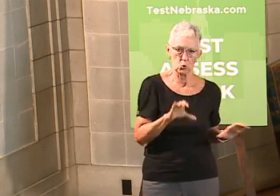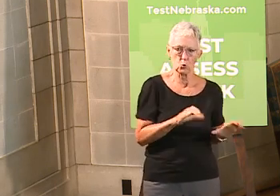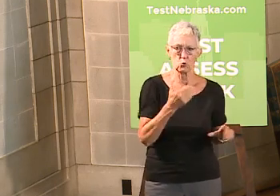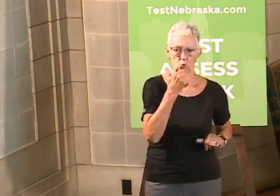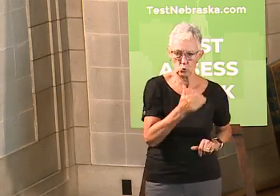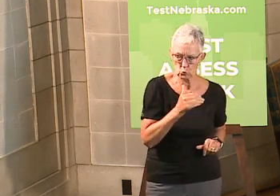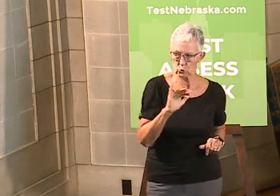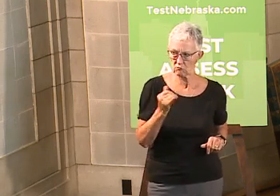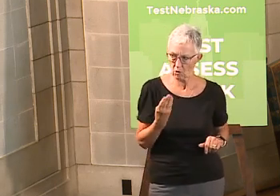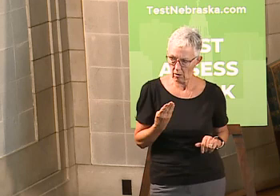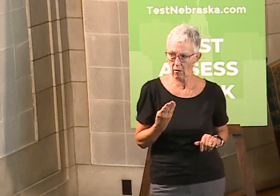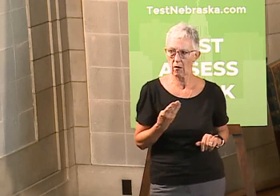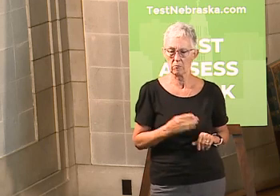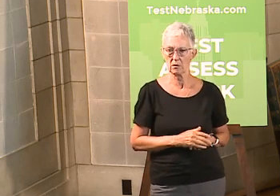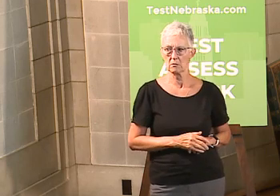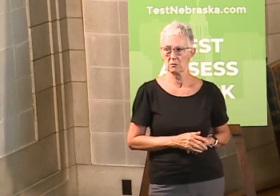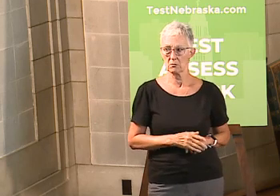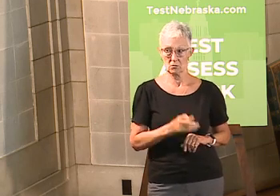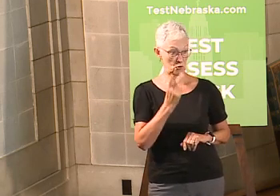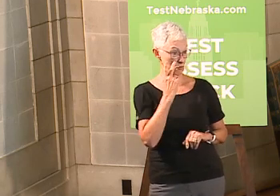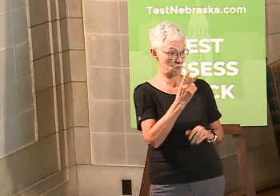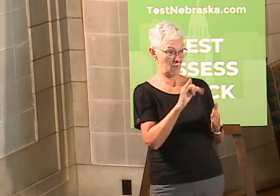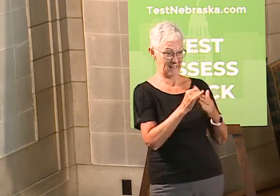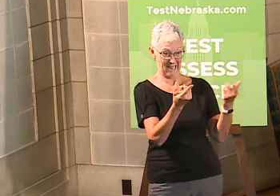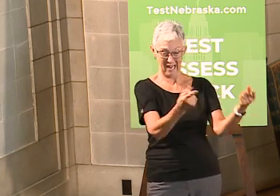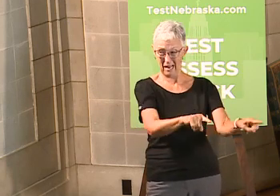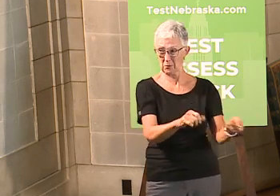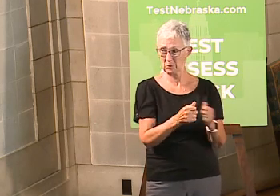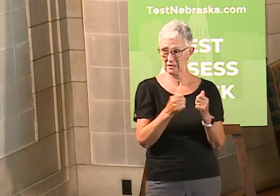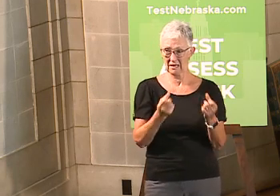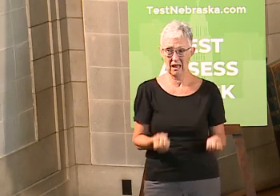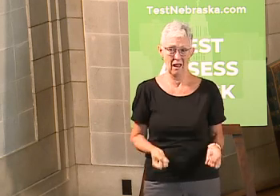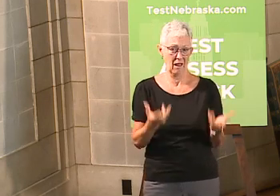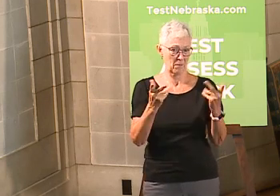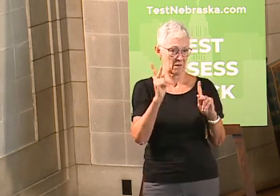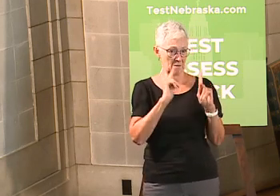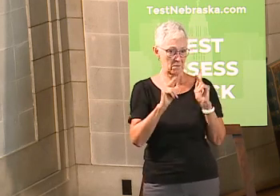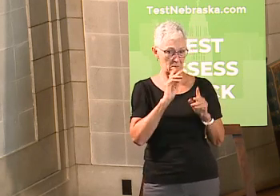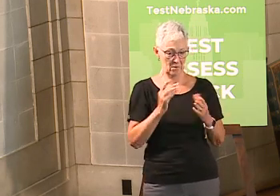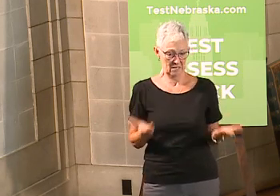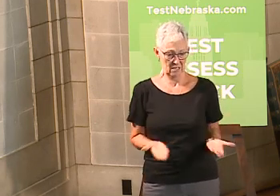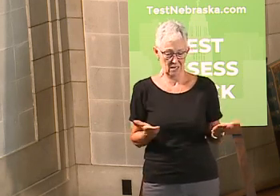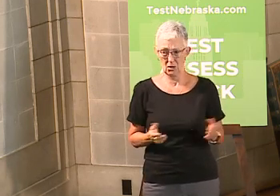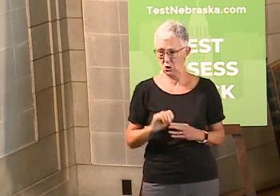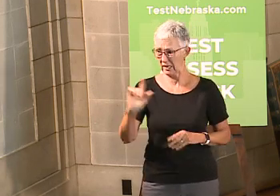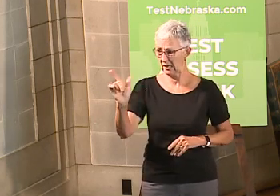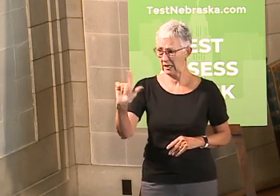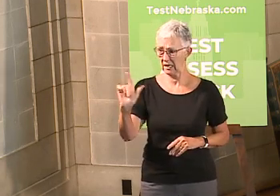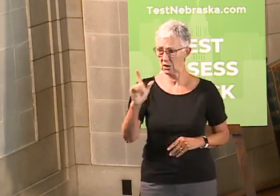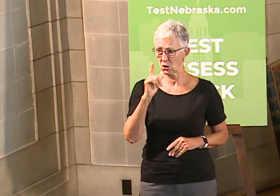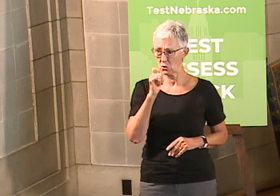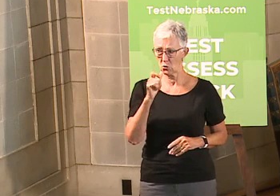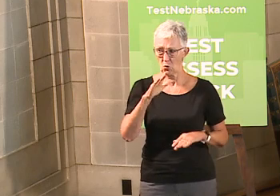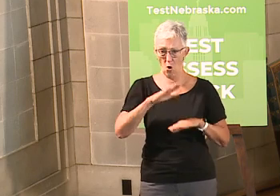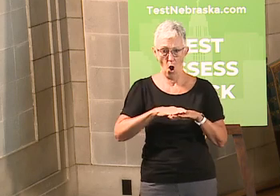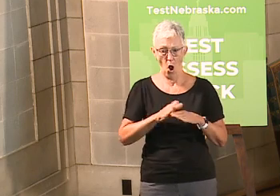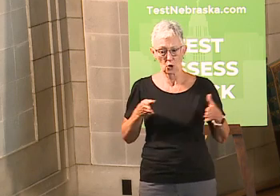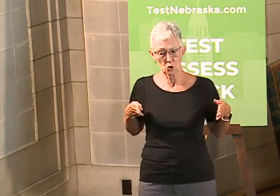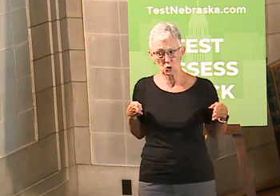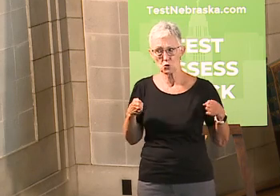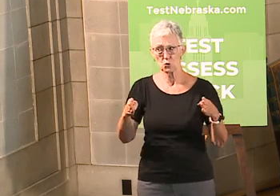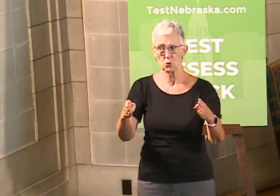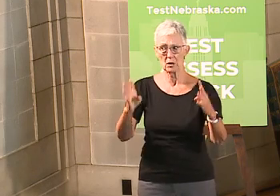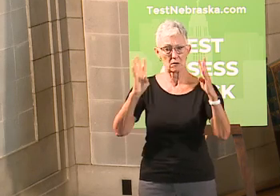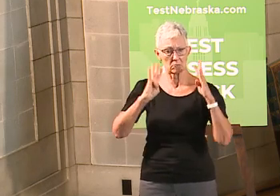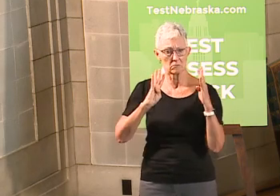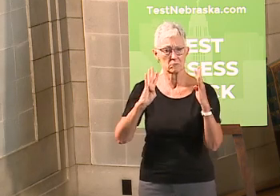want to make sure that they're supporting them. And we saw that with the number of Lincolnites that came out to line the funeral procession route. We saw it in